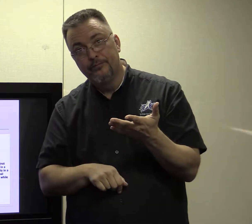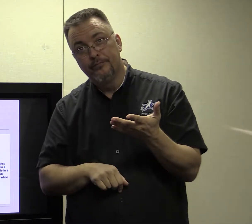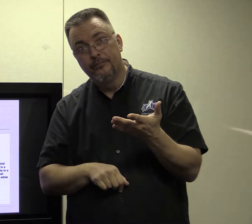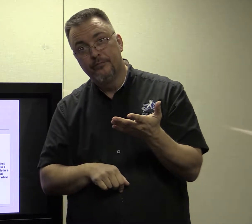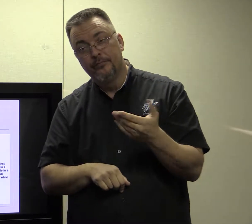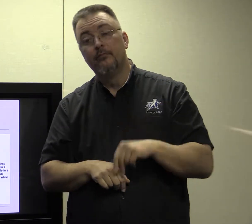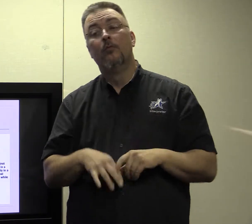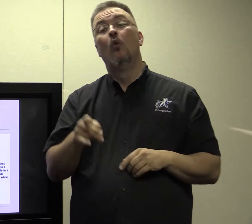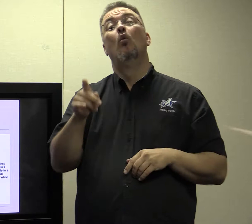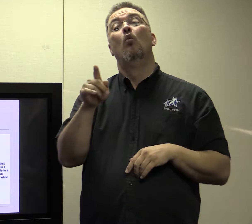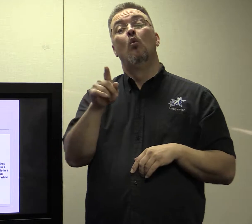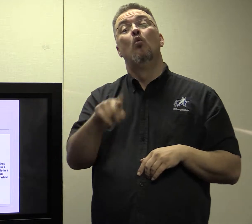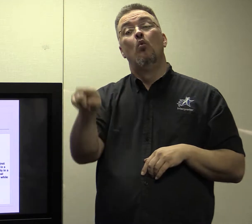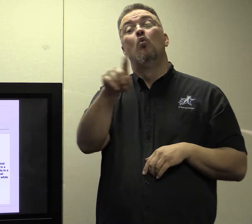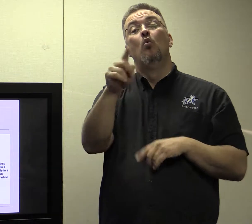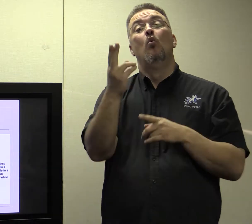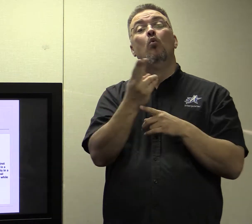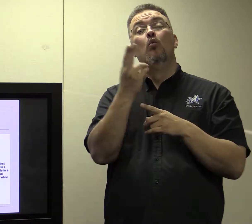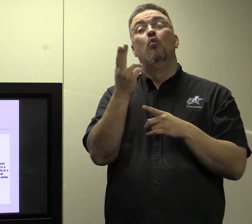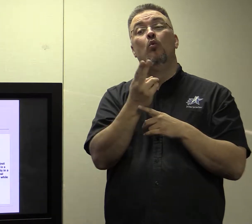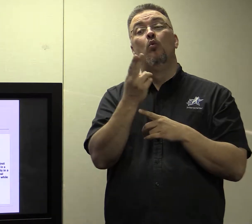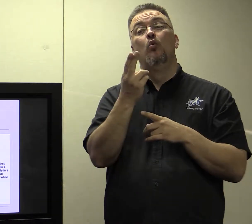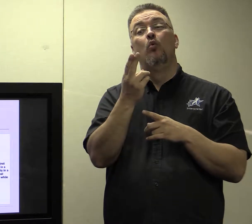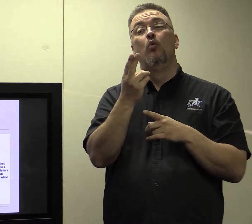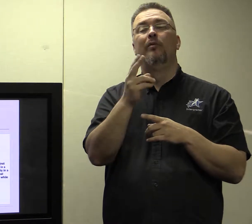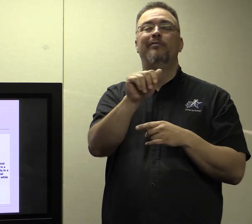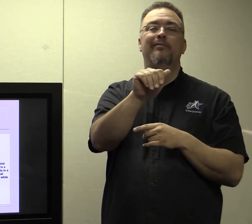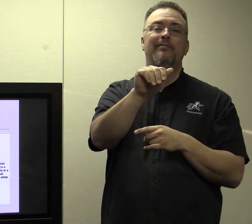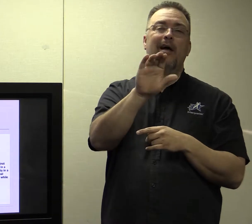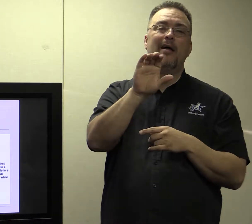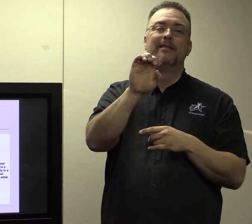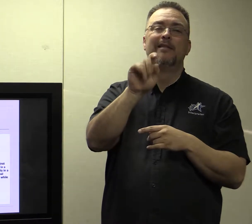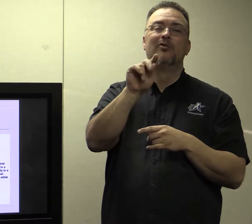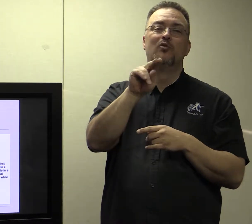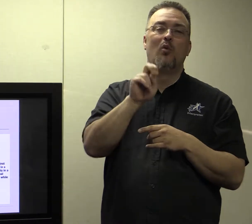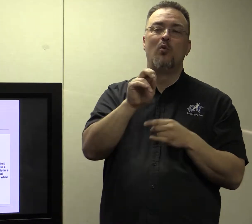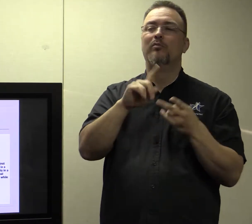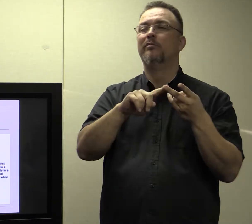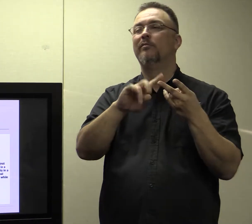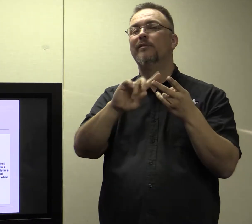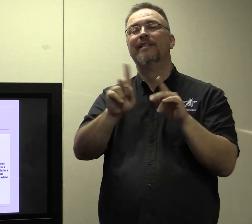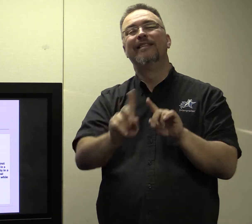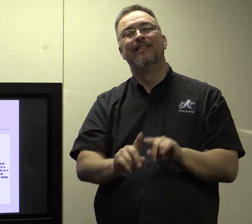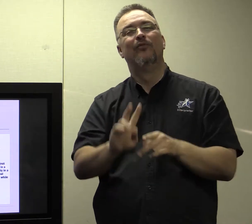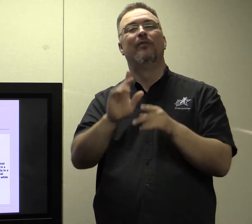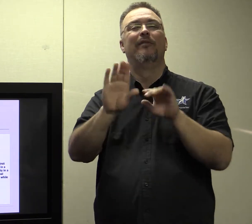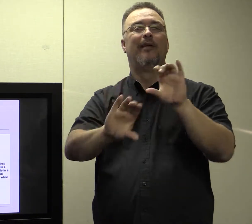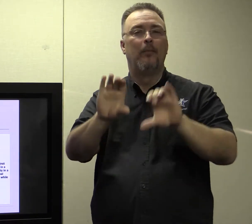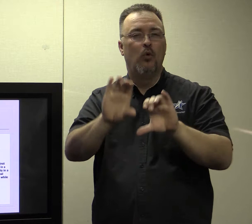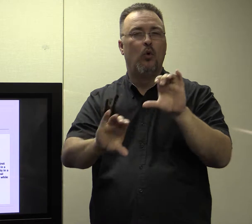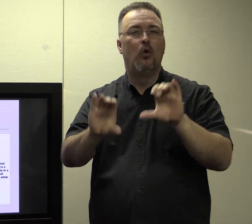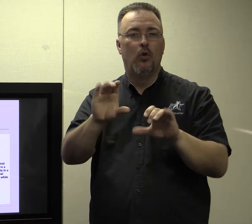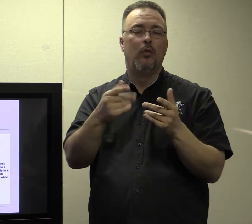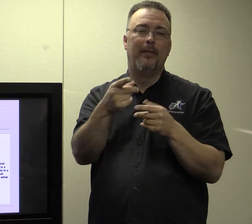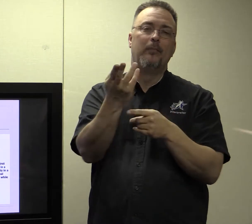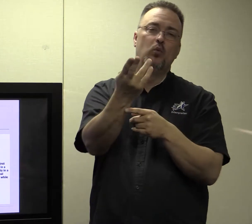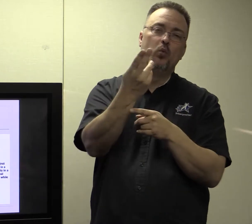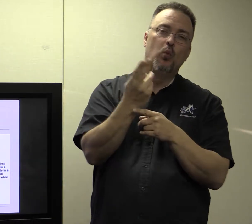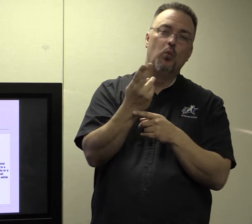are going to be using certain acetones, different kind of chemicals you may use. Depending on what it